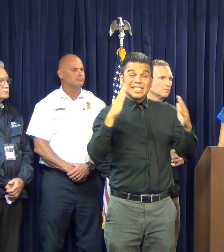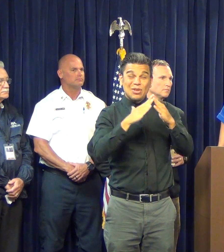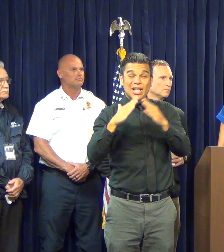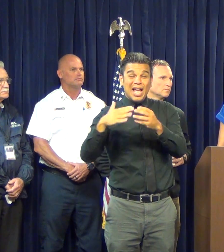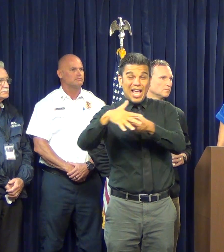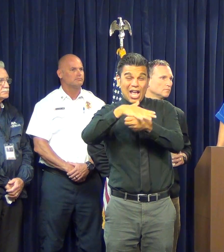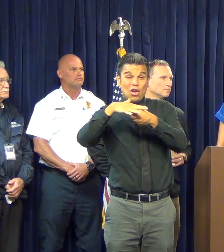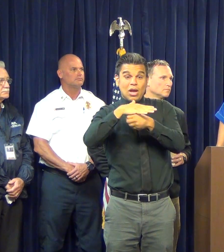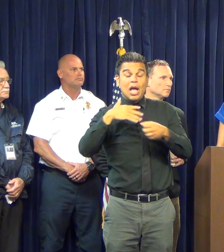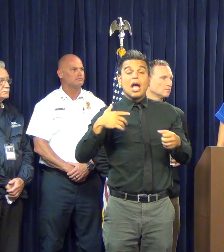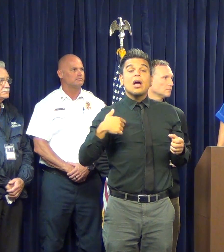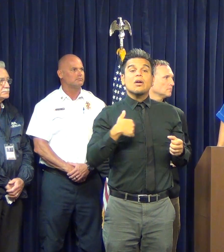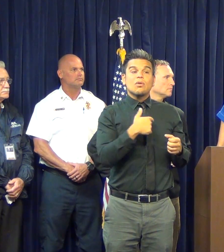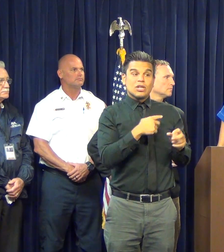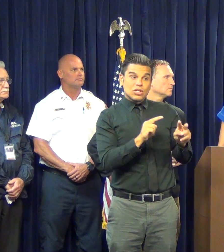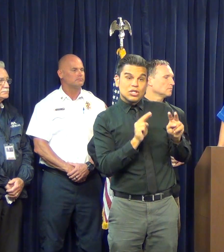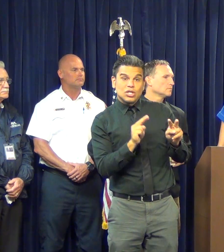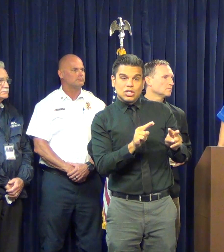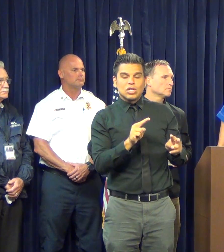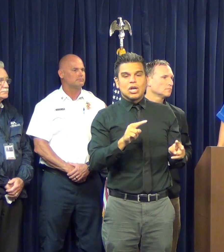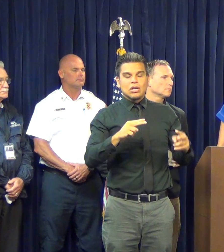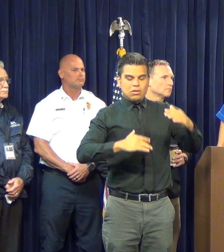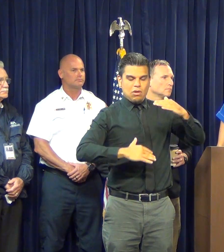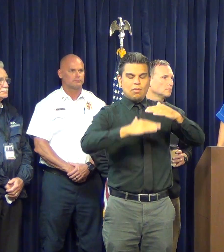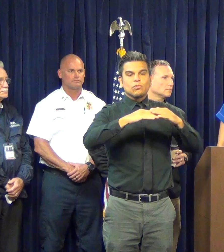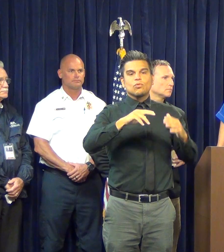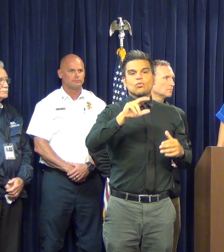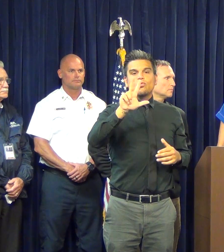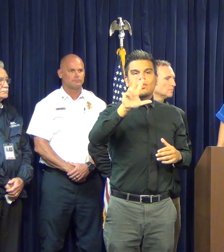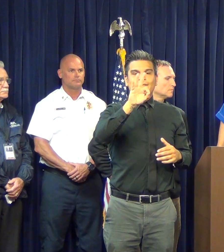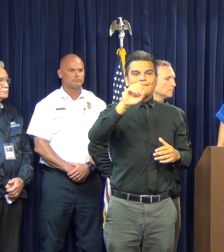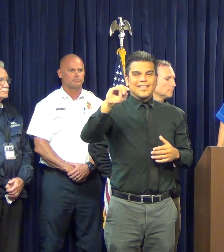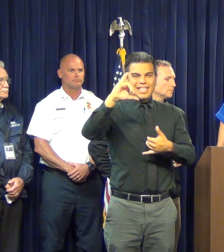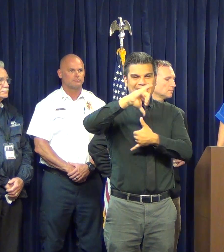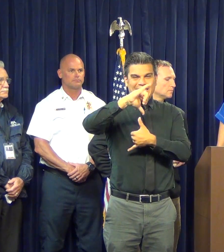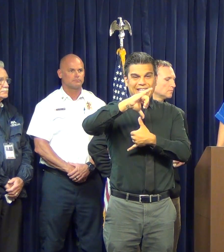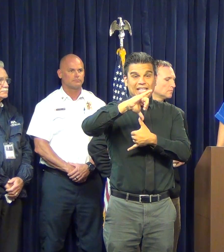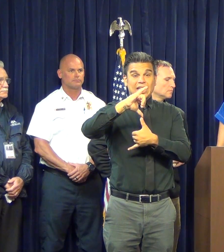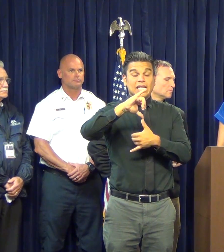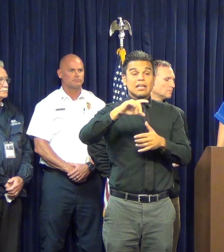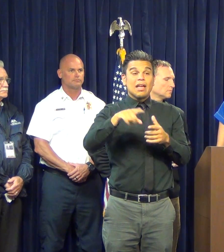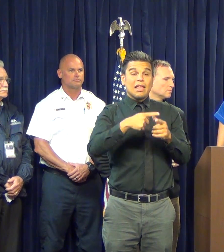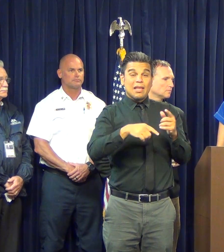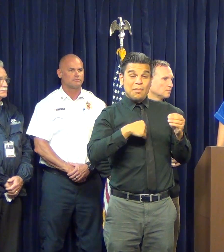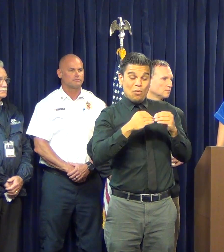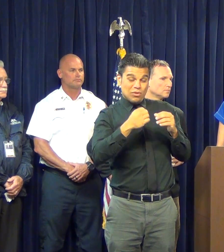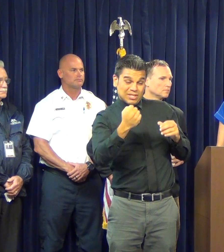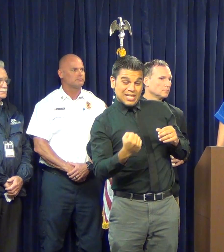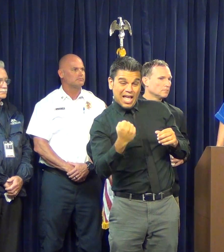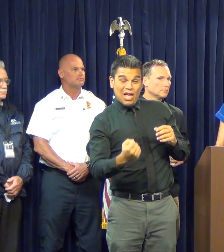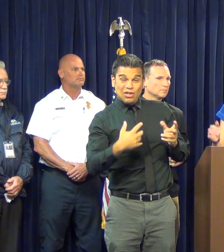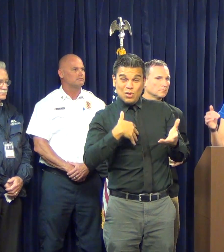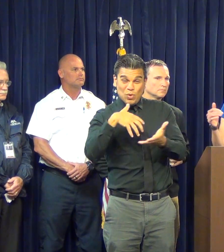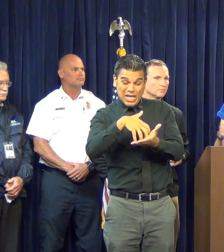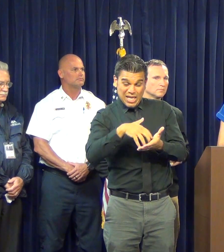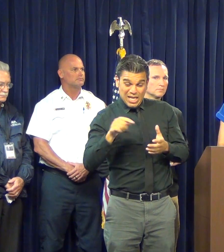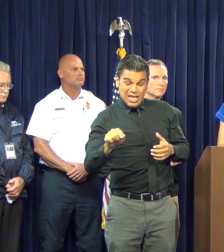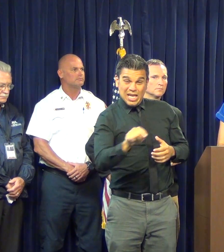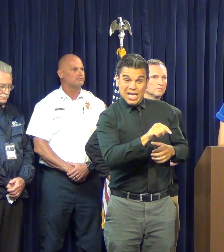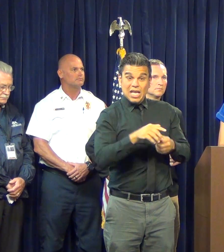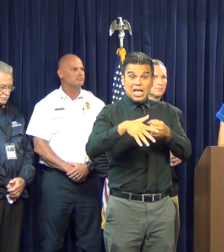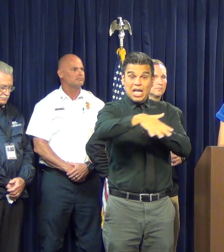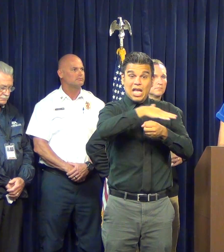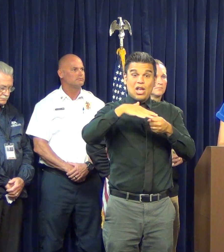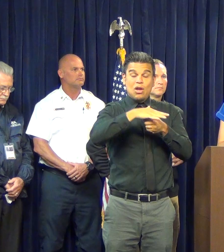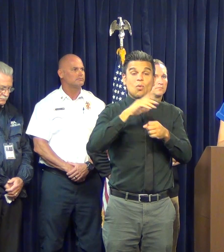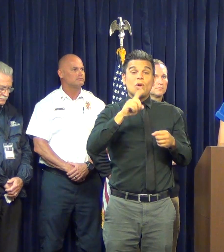maximum inundation of up to 3 feet. And then pushing southward down into the more vulnerable areas where we have a strong